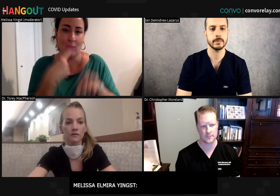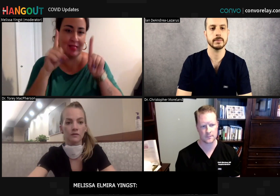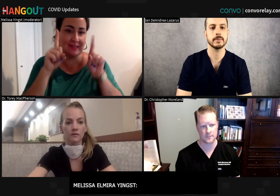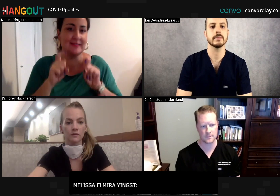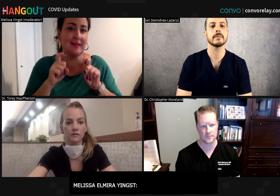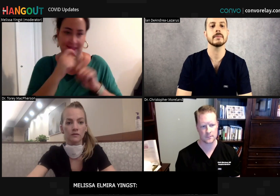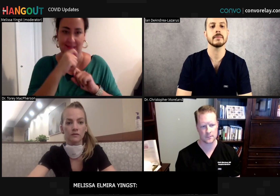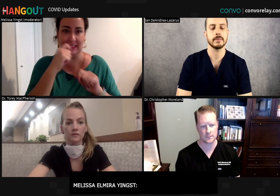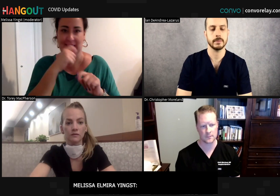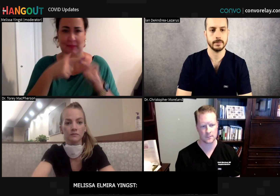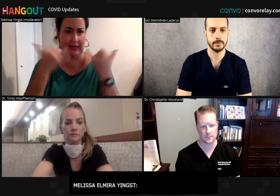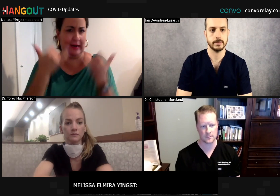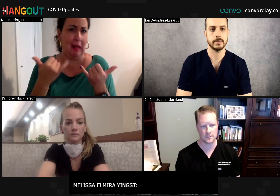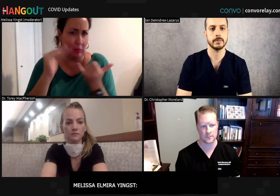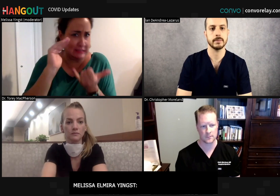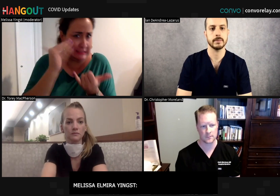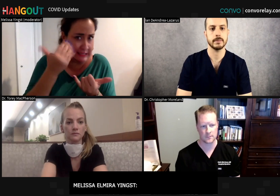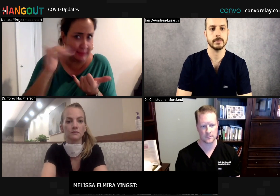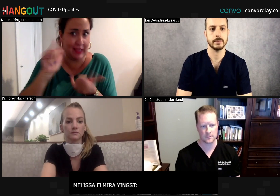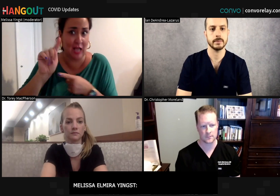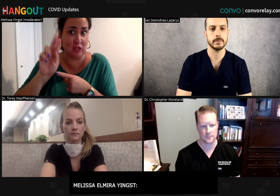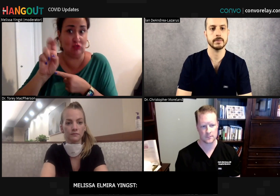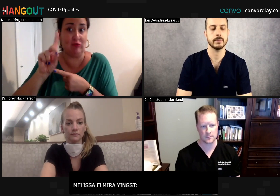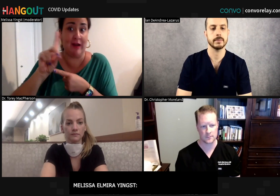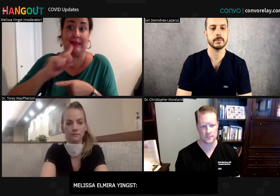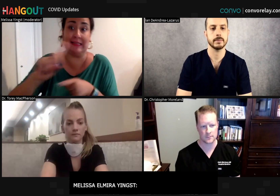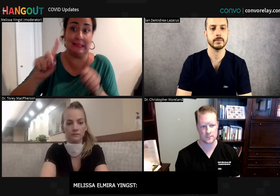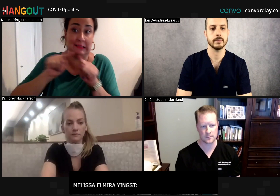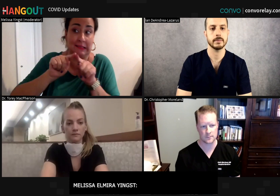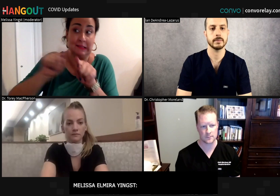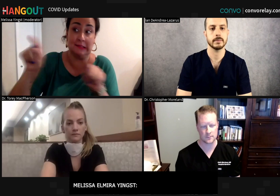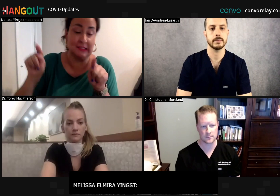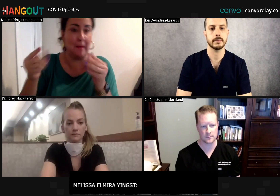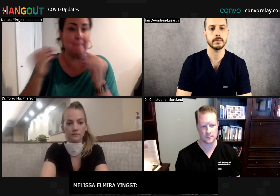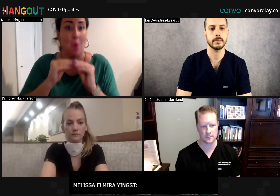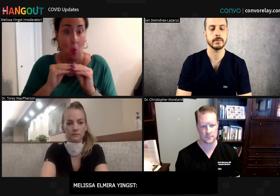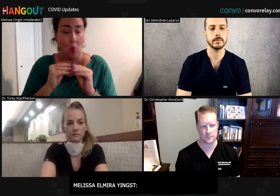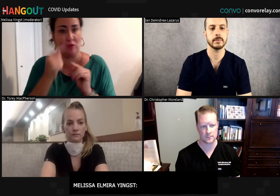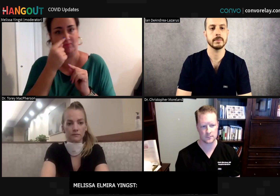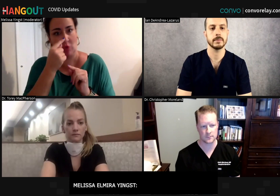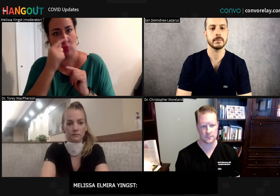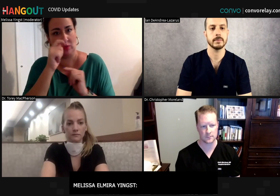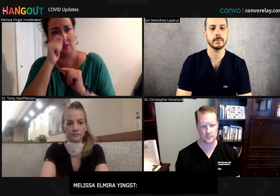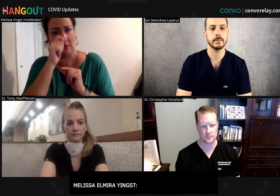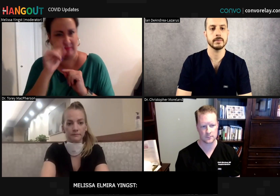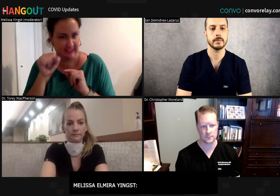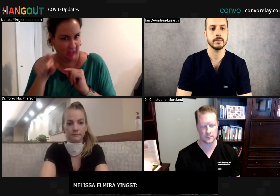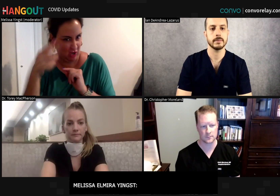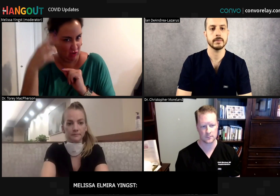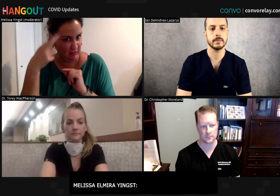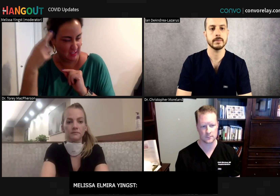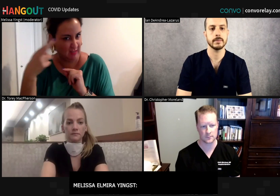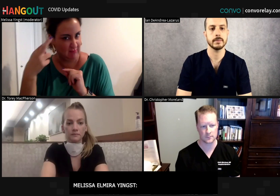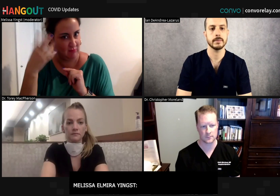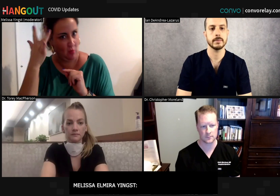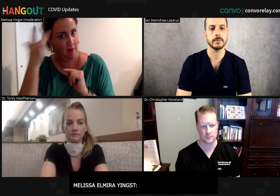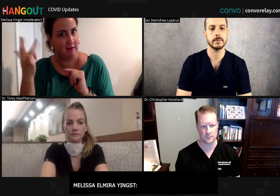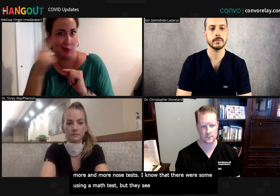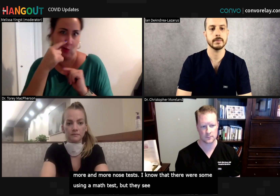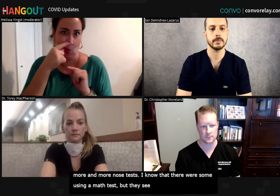more nose tests. I know that there were some using the mouth test, but it seems like the trend is to more to have the